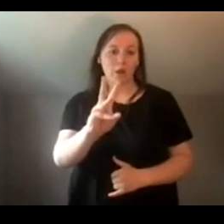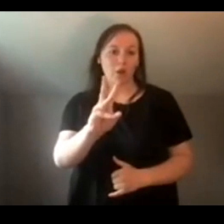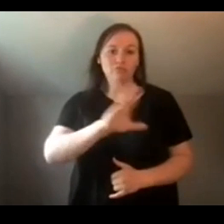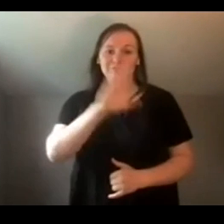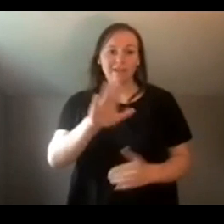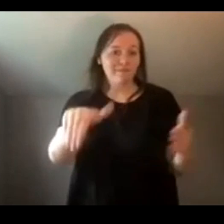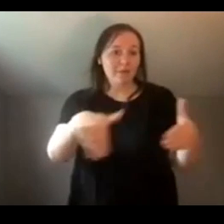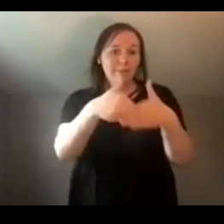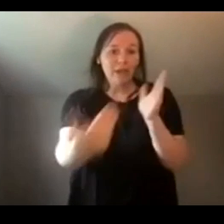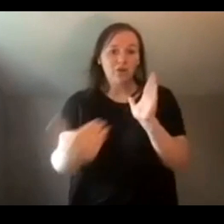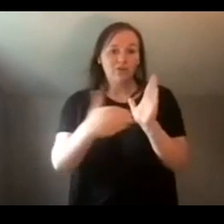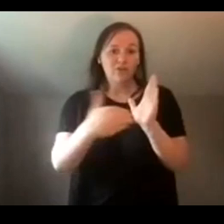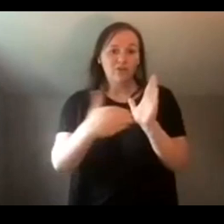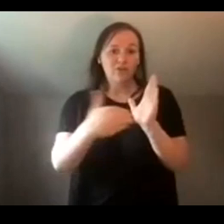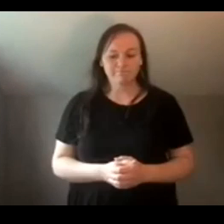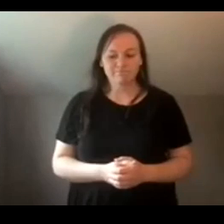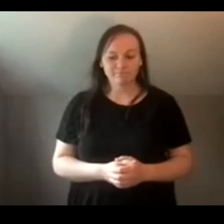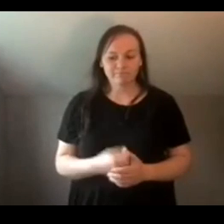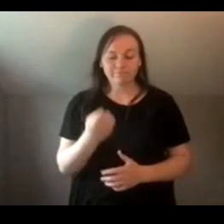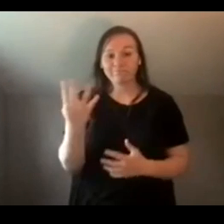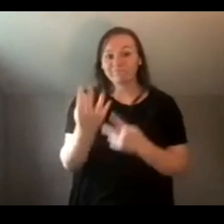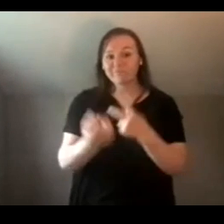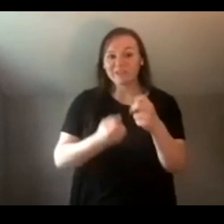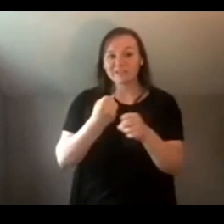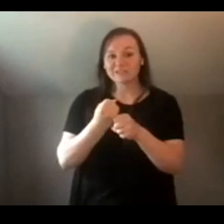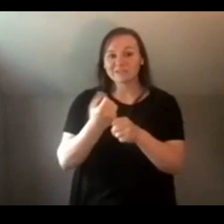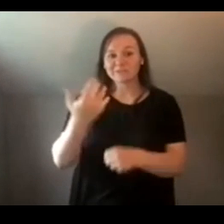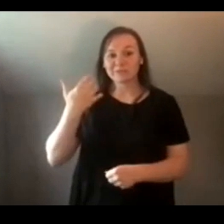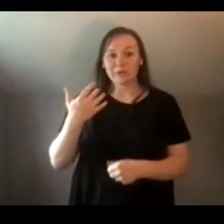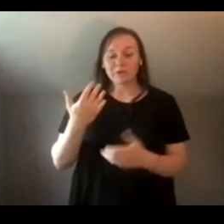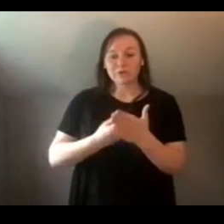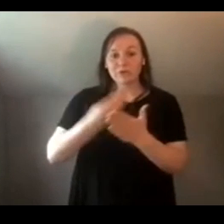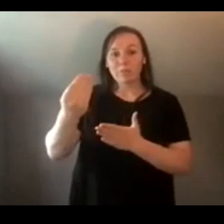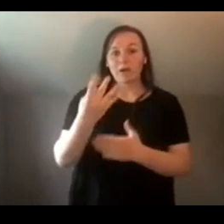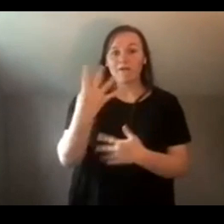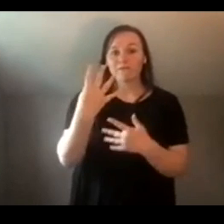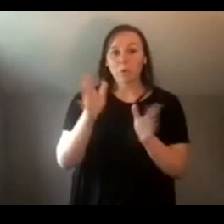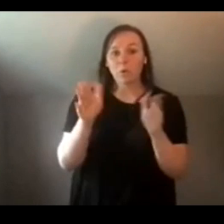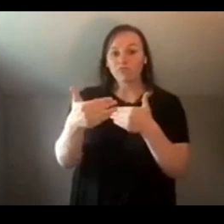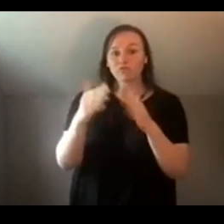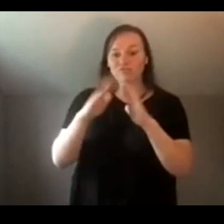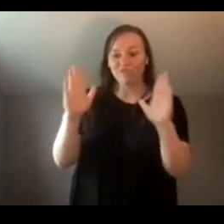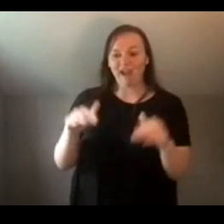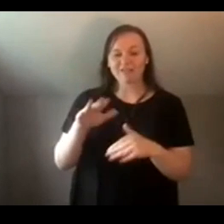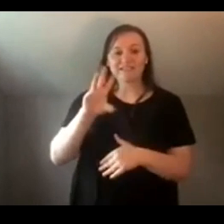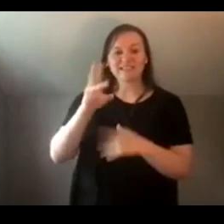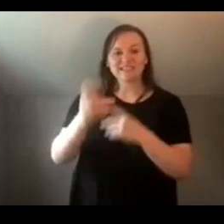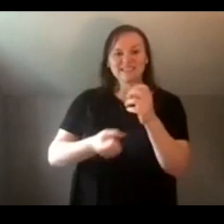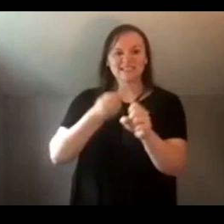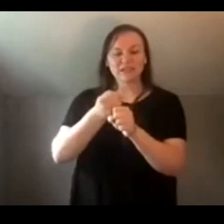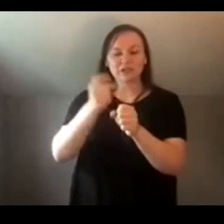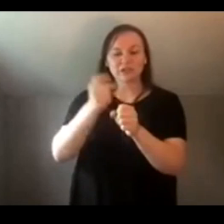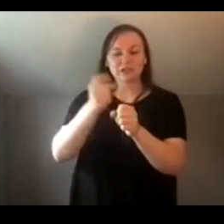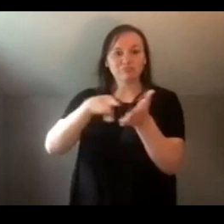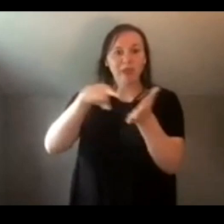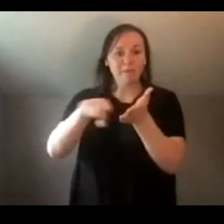a 4-room house. It took her 6 years to pay it off, and she was proud of that. She was